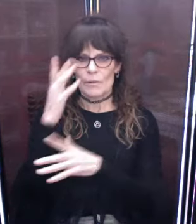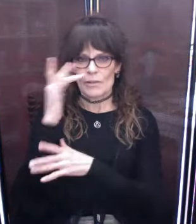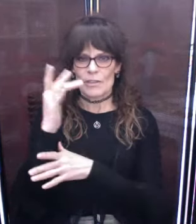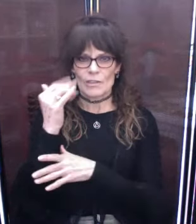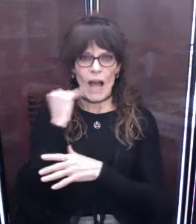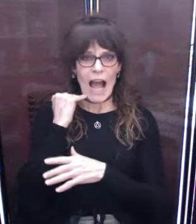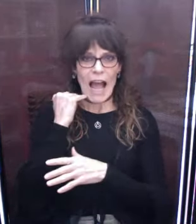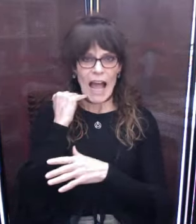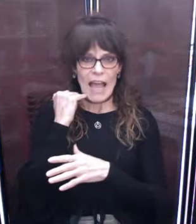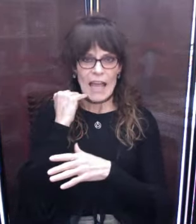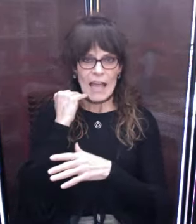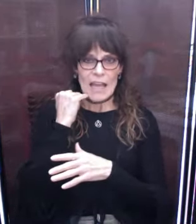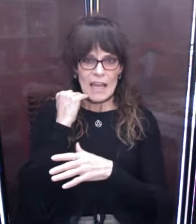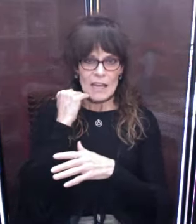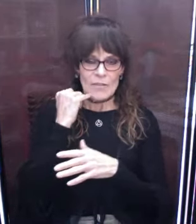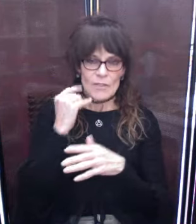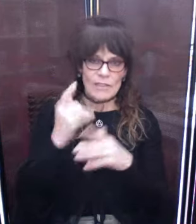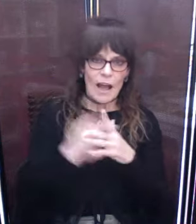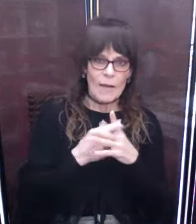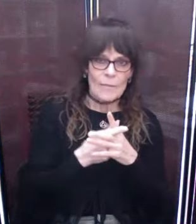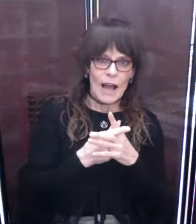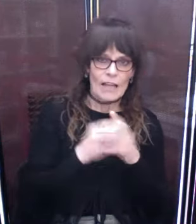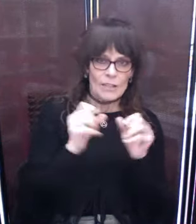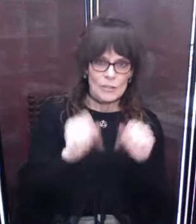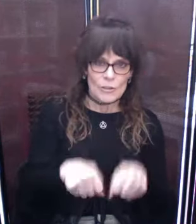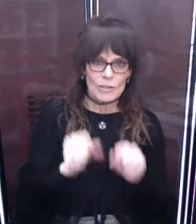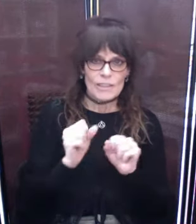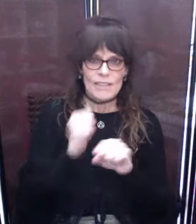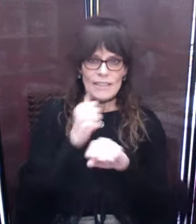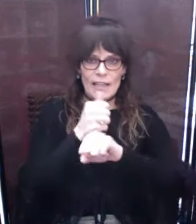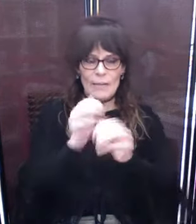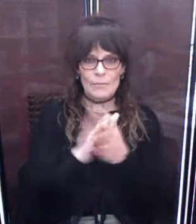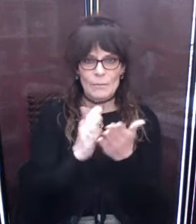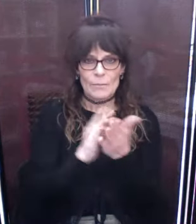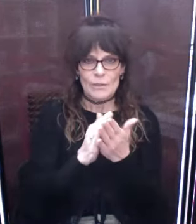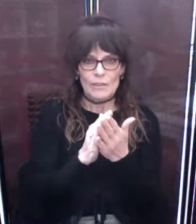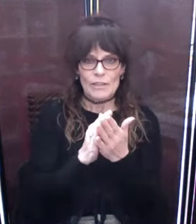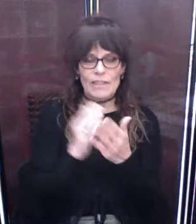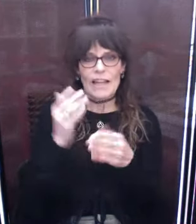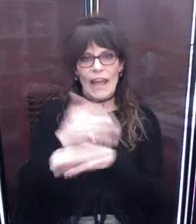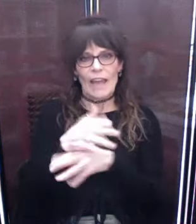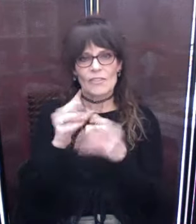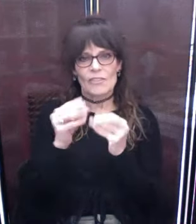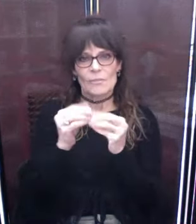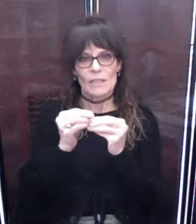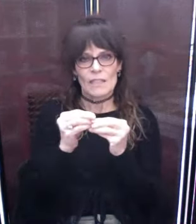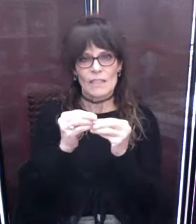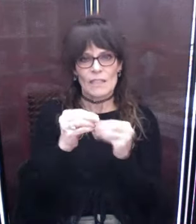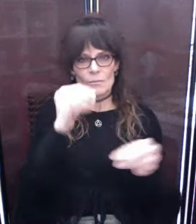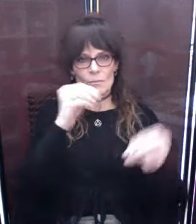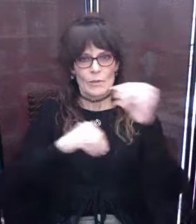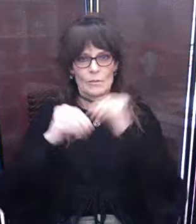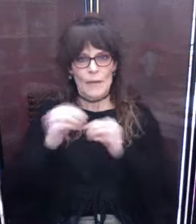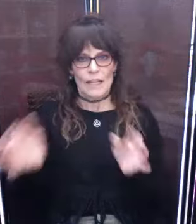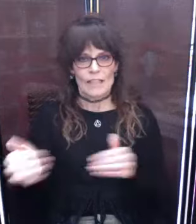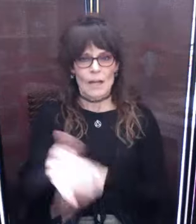could I take the books out of the box and put them on the table? And then after the meeting, put them back in the box. And I was just